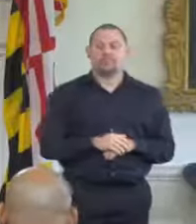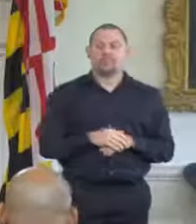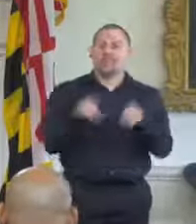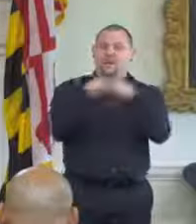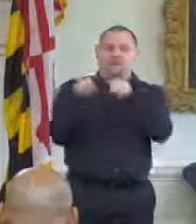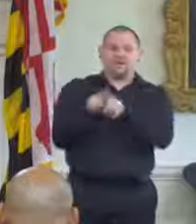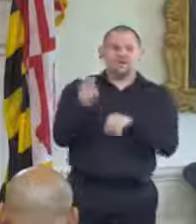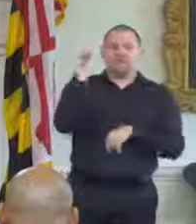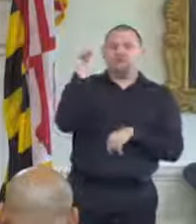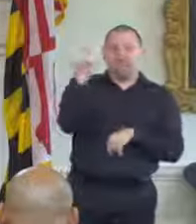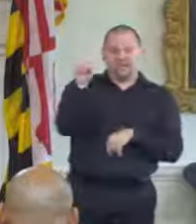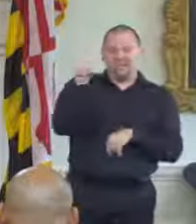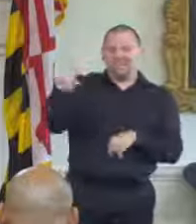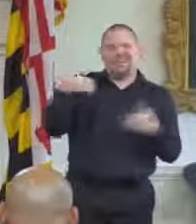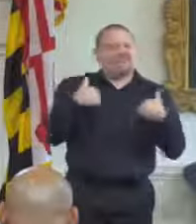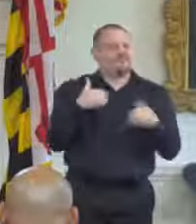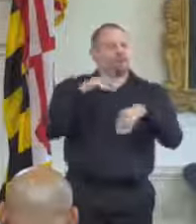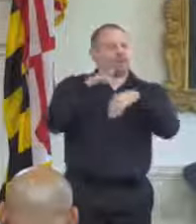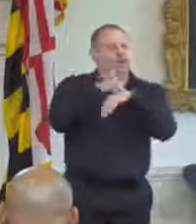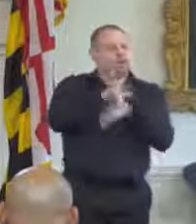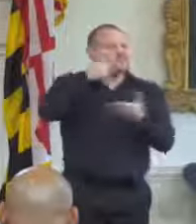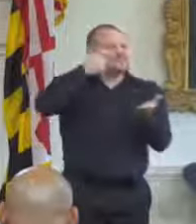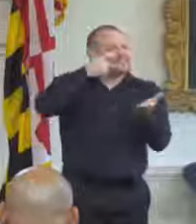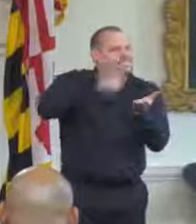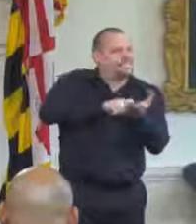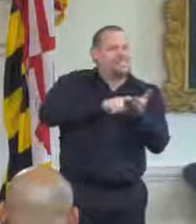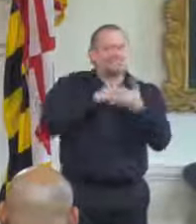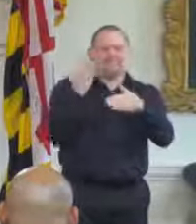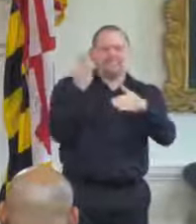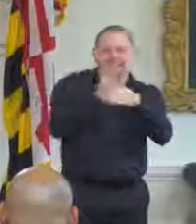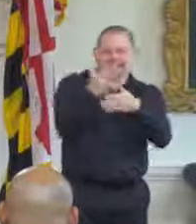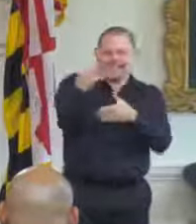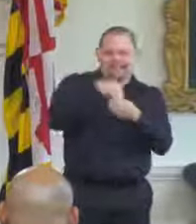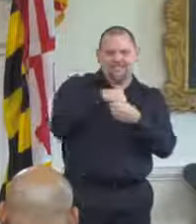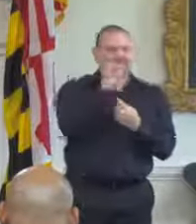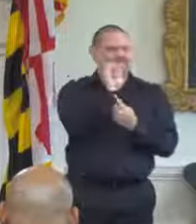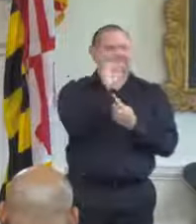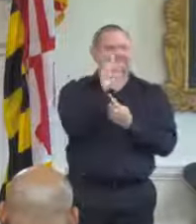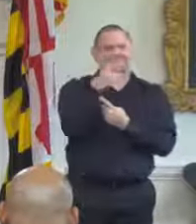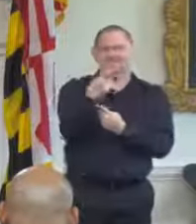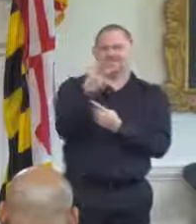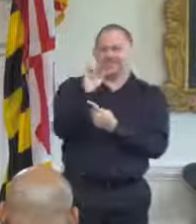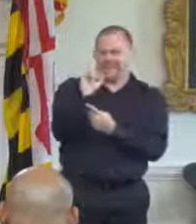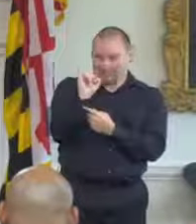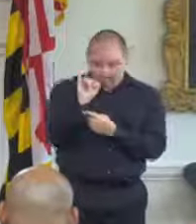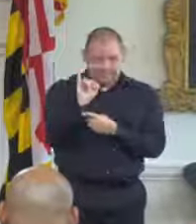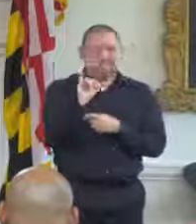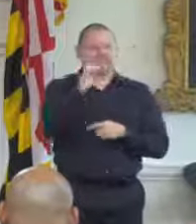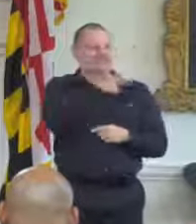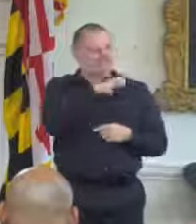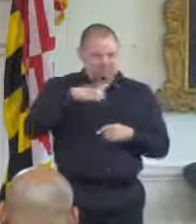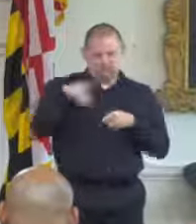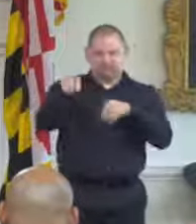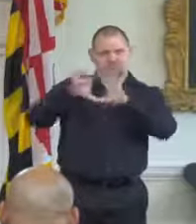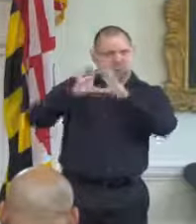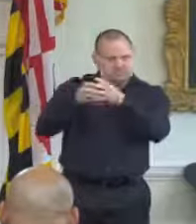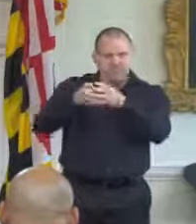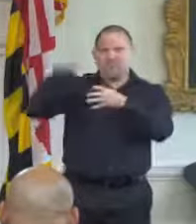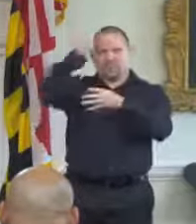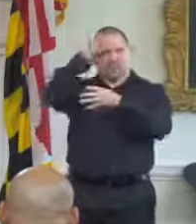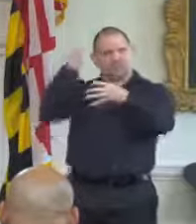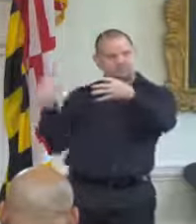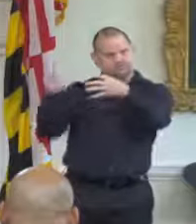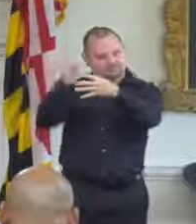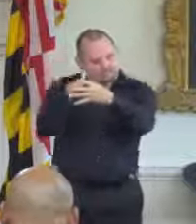Intervention Advisory Council and has worked hard to educate parents on the